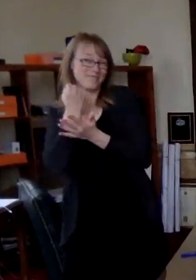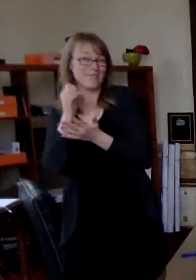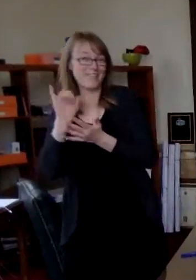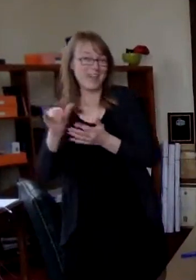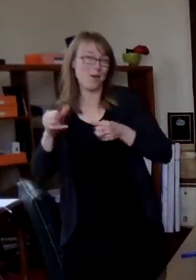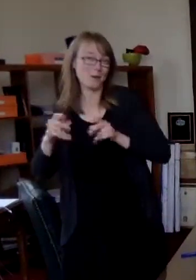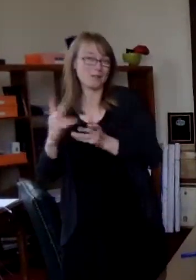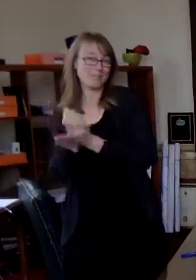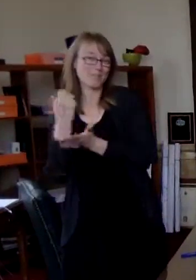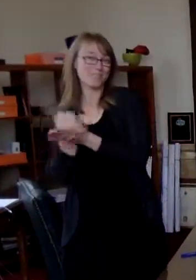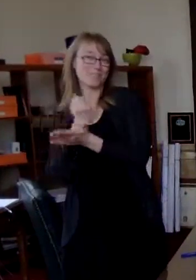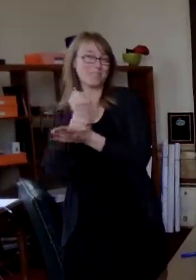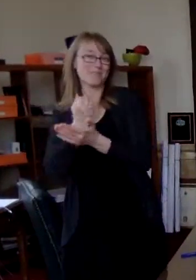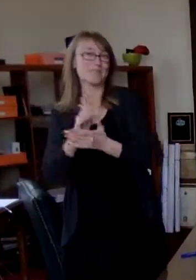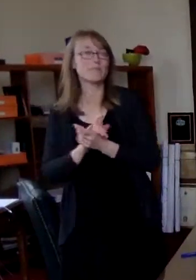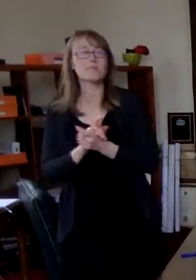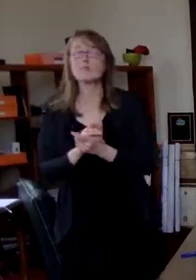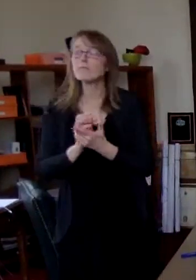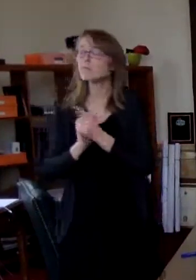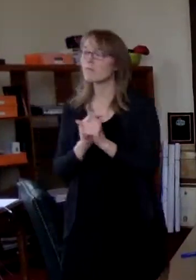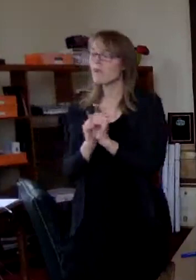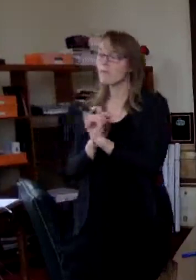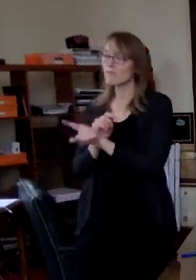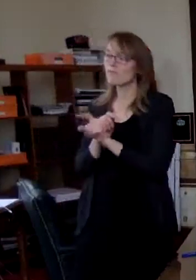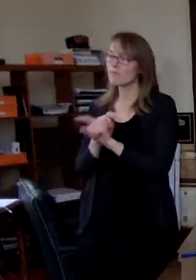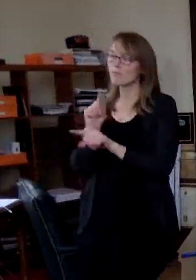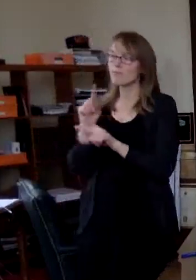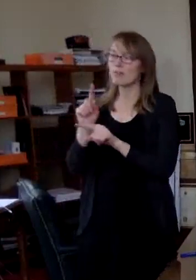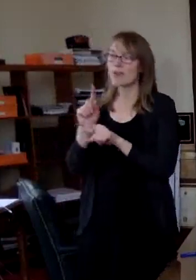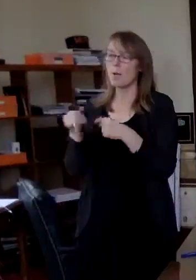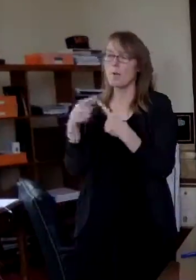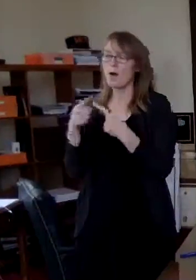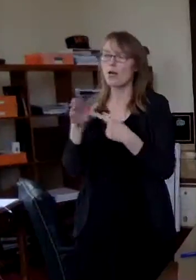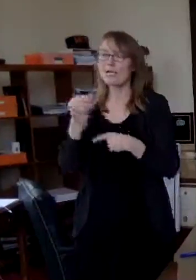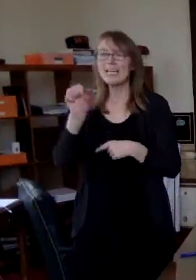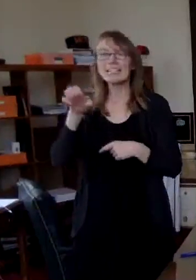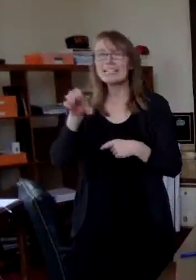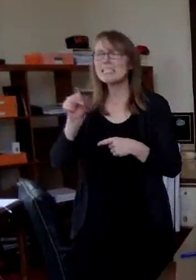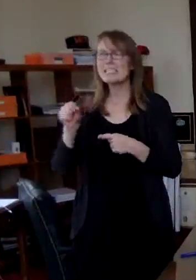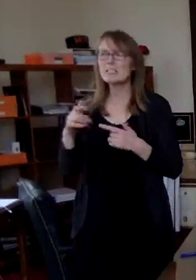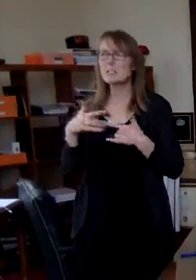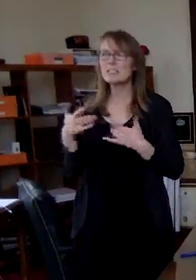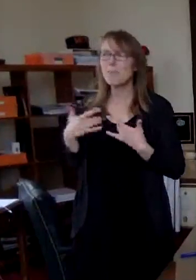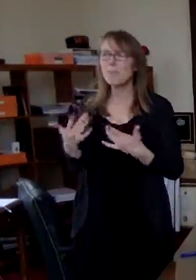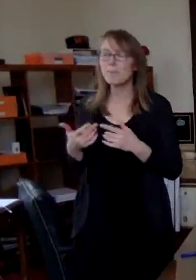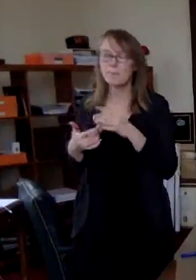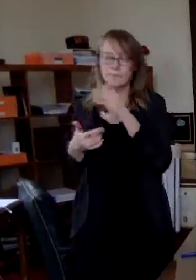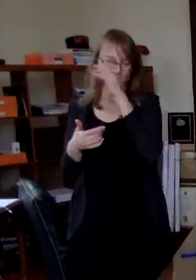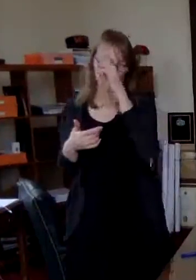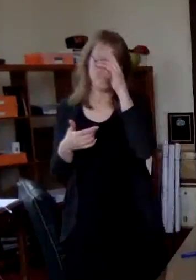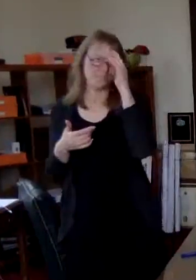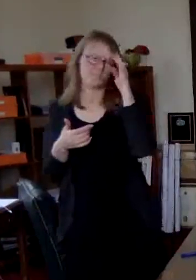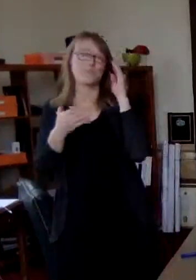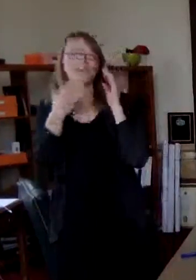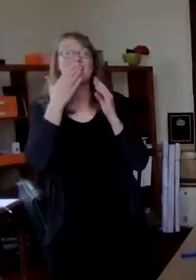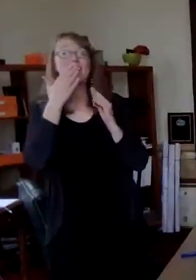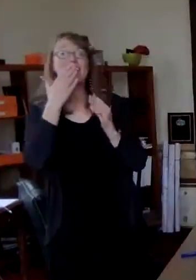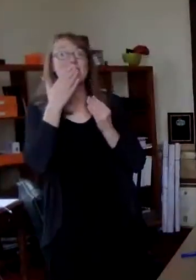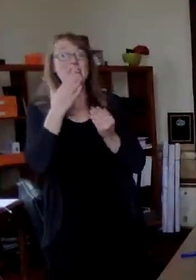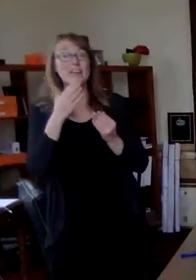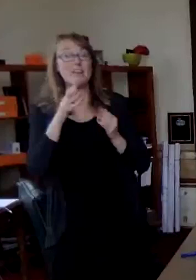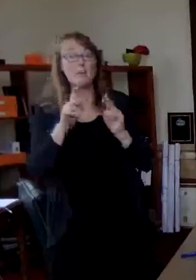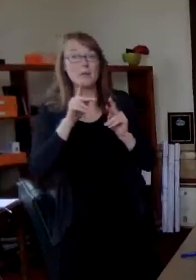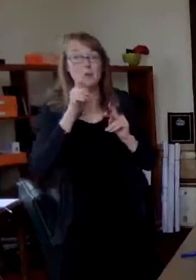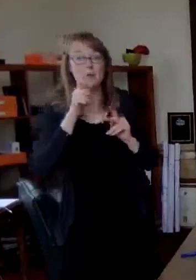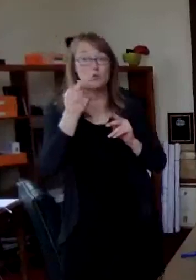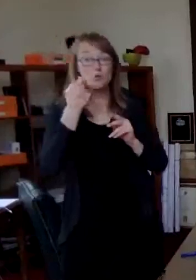hello, reset, to update cases. Sure. So thanks to those of you who have joined in the last few minutes. But one of the things I